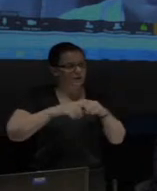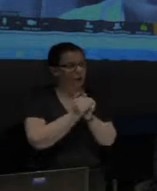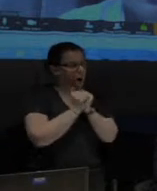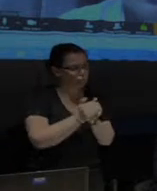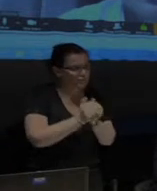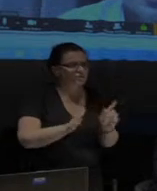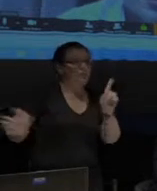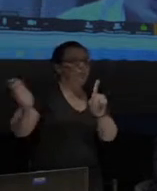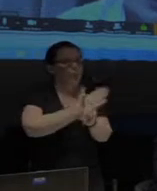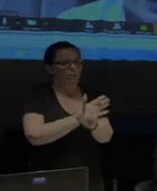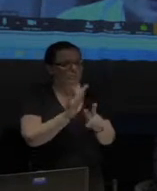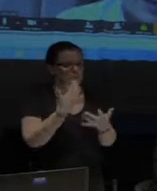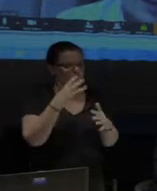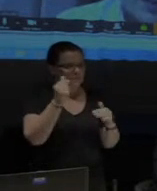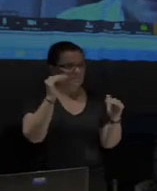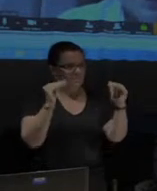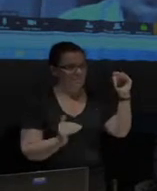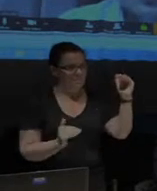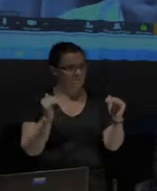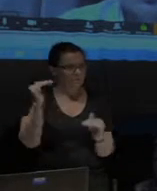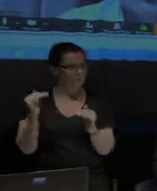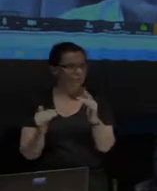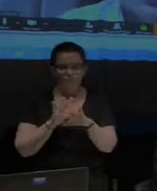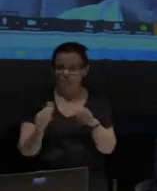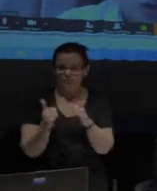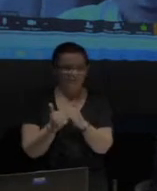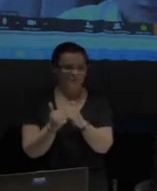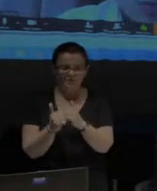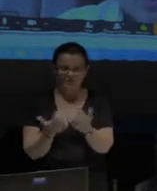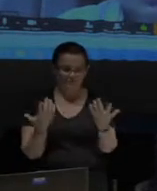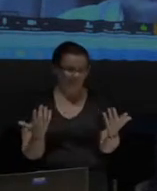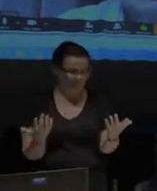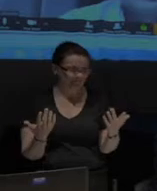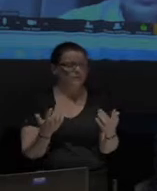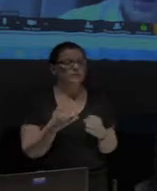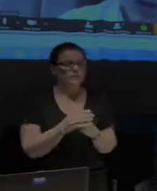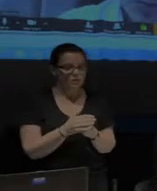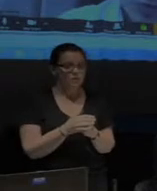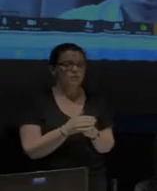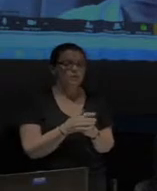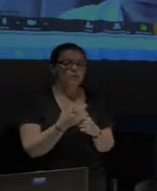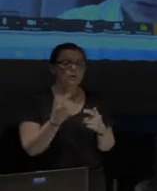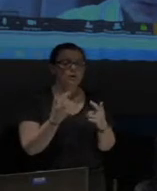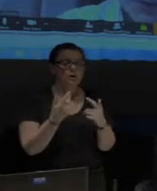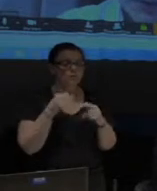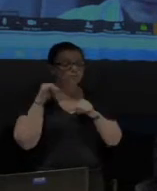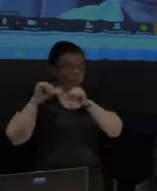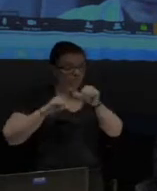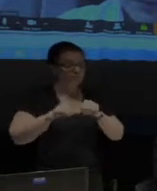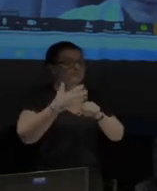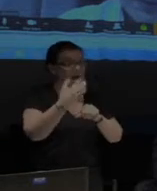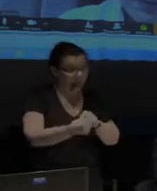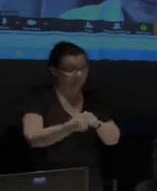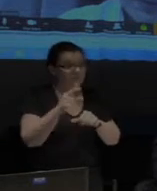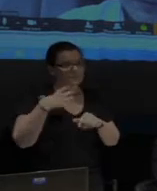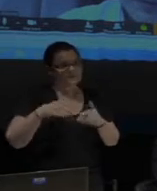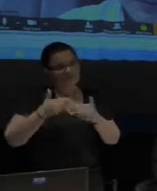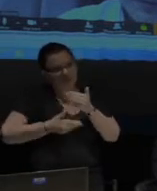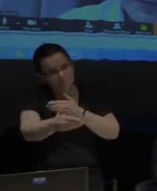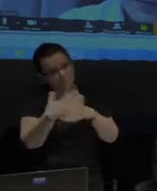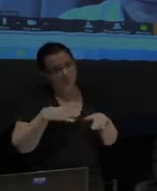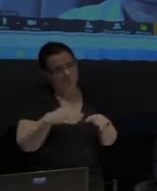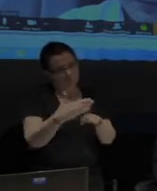forum like it to be. So, great progress, a lot more work to do. Great.